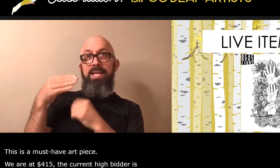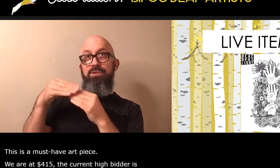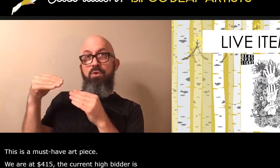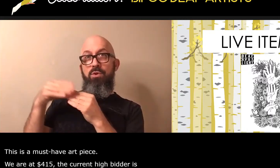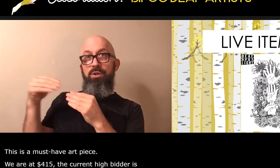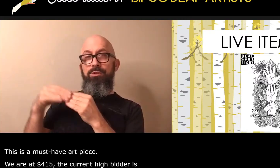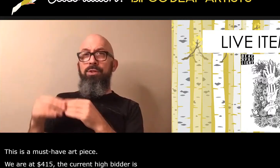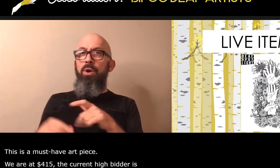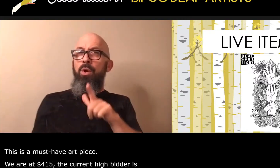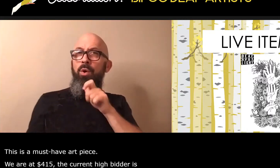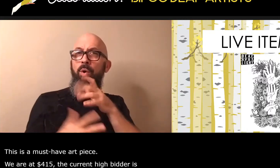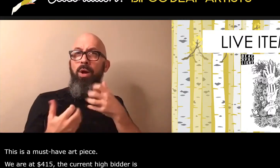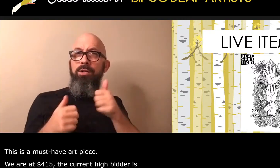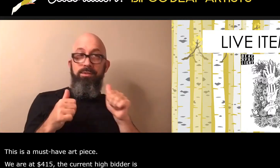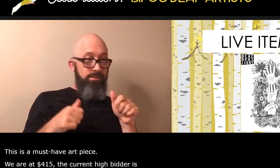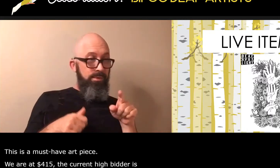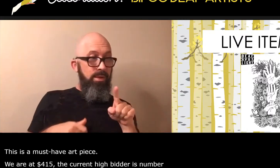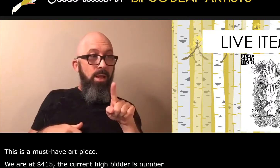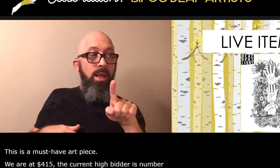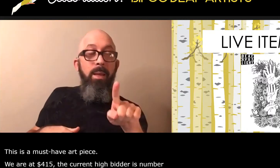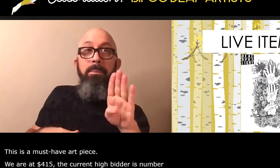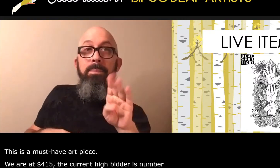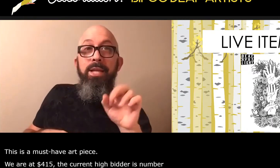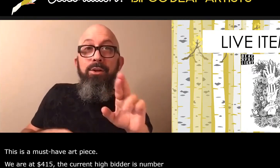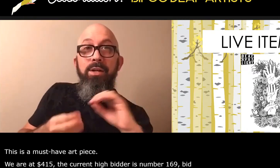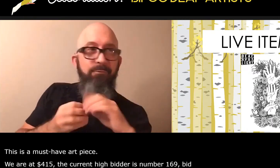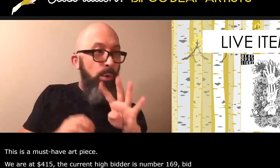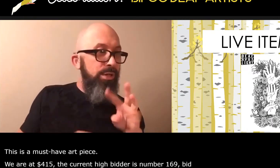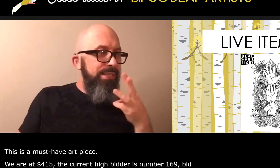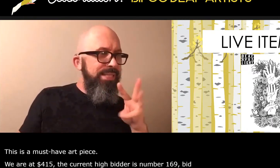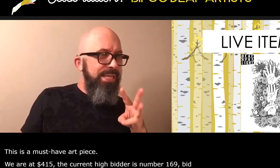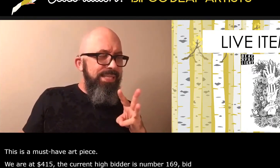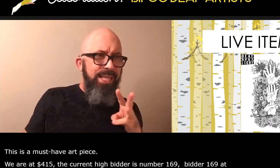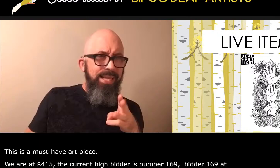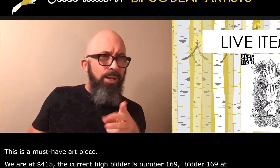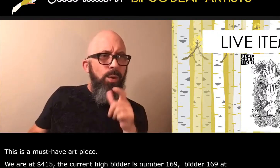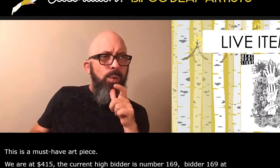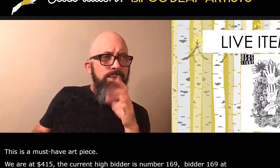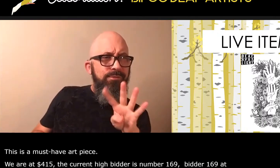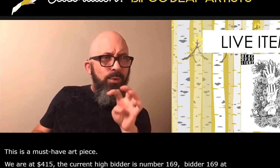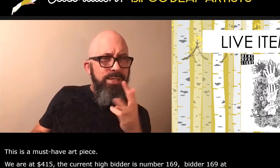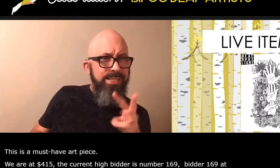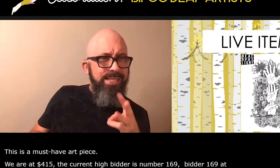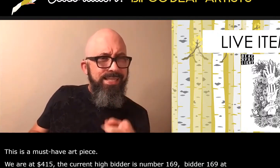is 169 at $415.